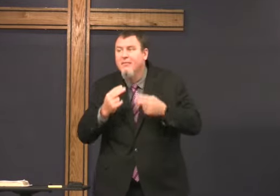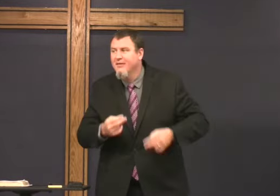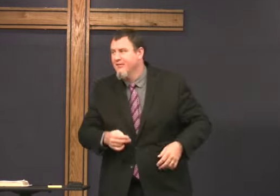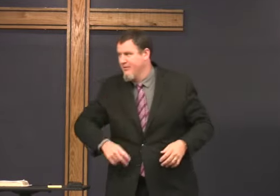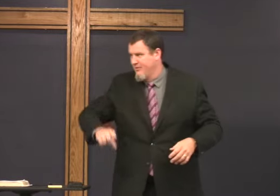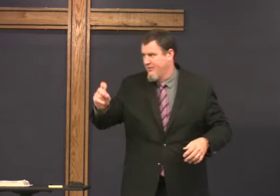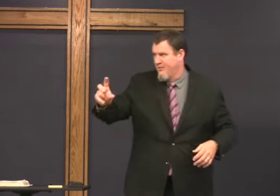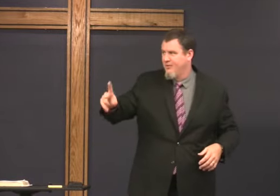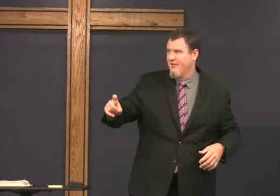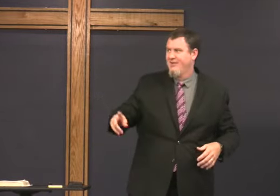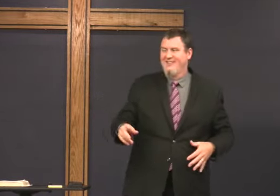Makeup.